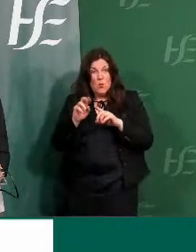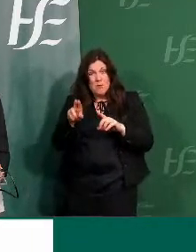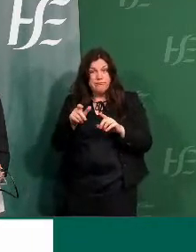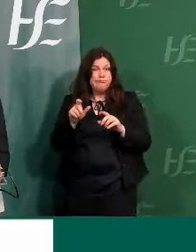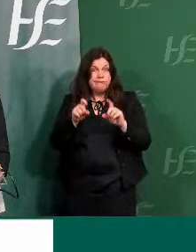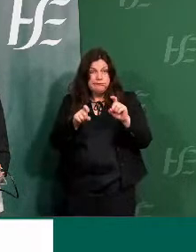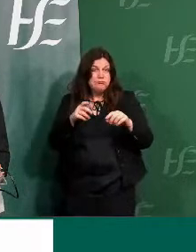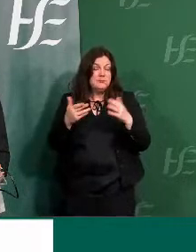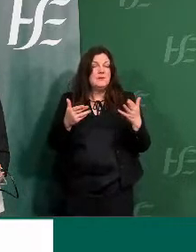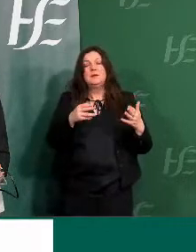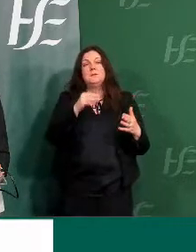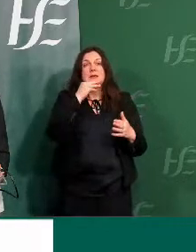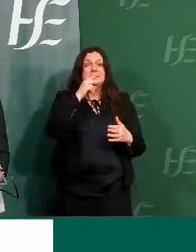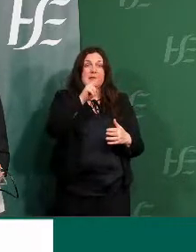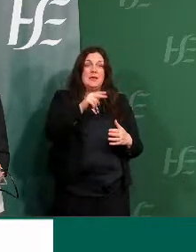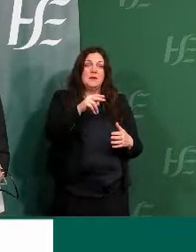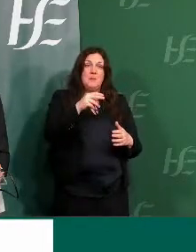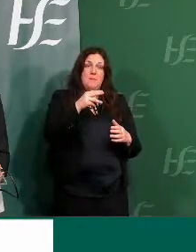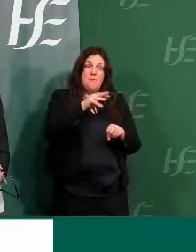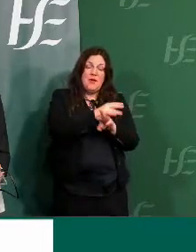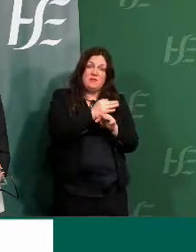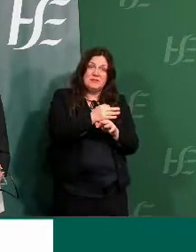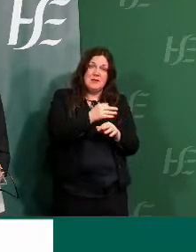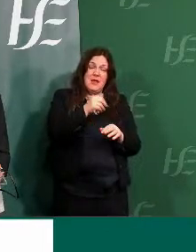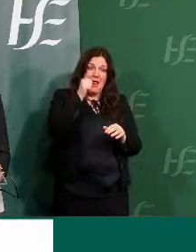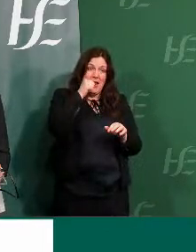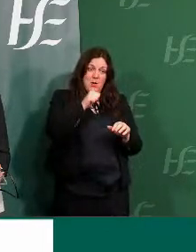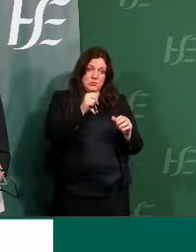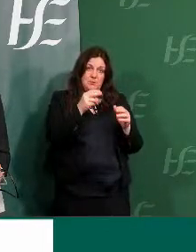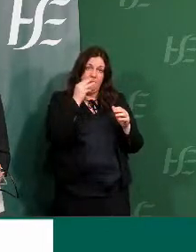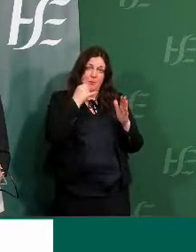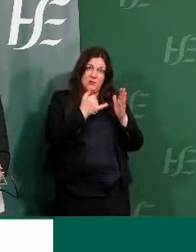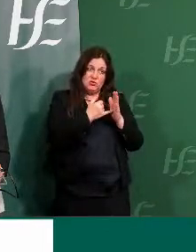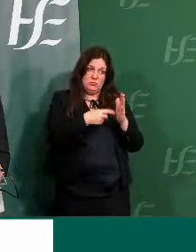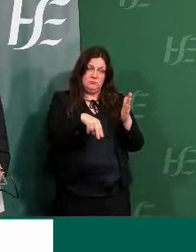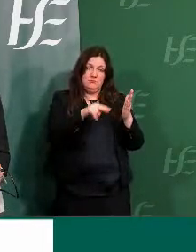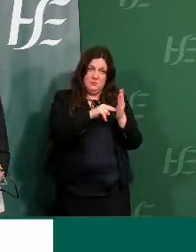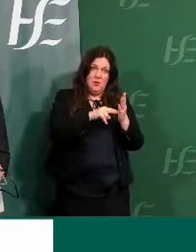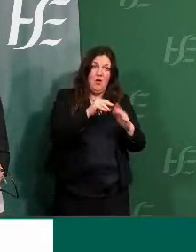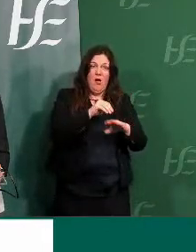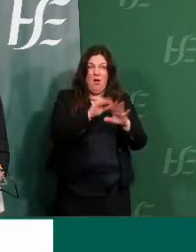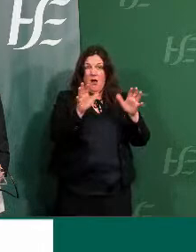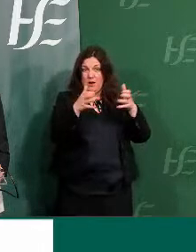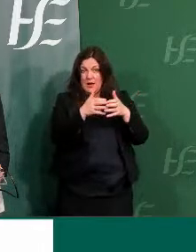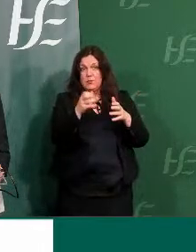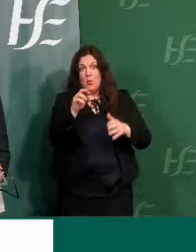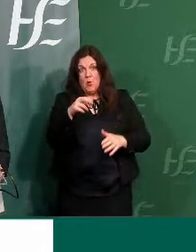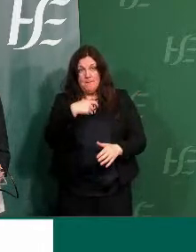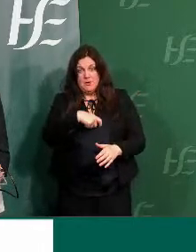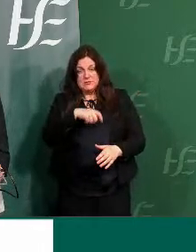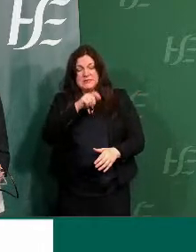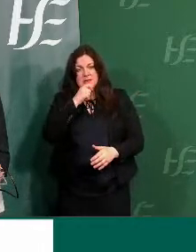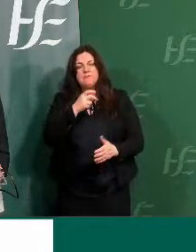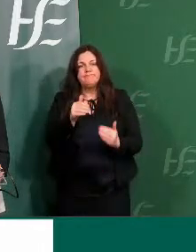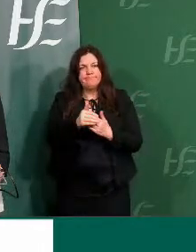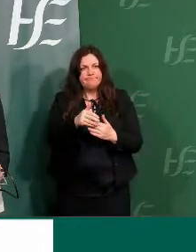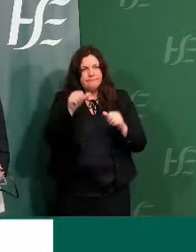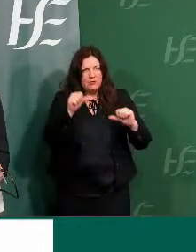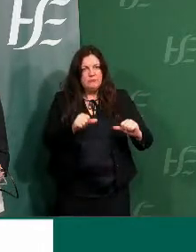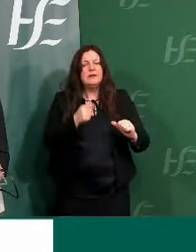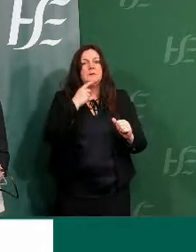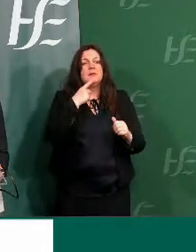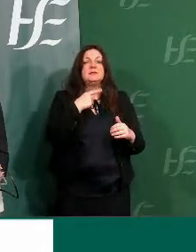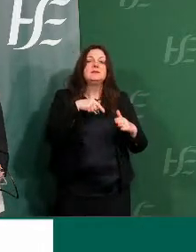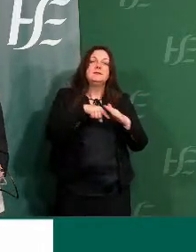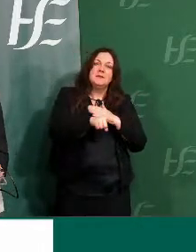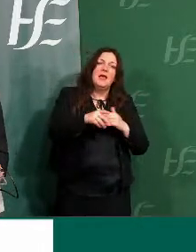consent, either online or in person, if they bring their child along to the vaccine clinic, and we'll have dedicated clinics at the mass vaccination centres for